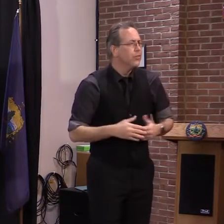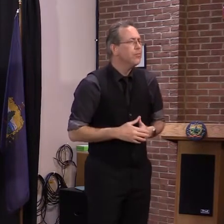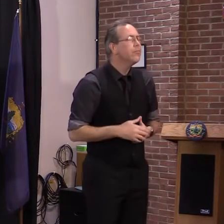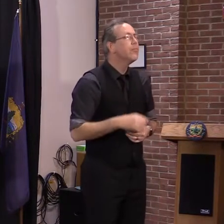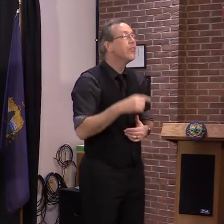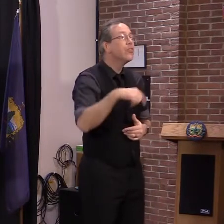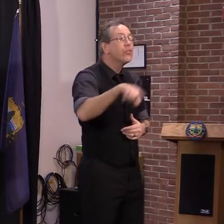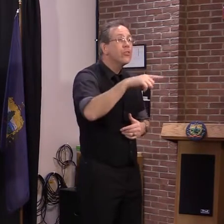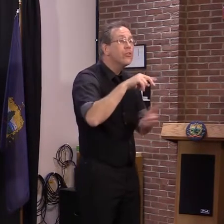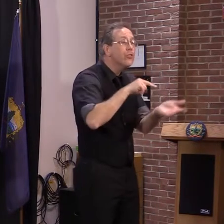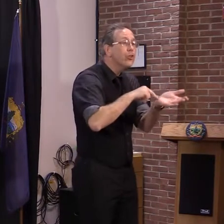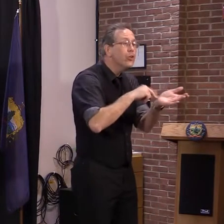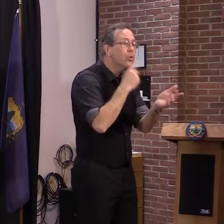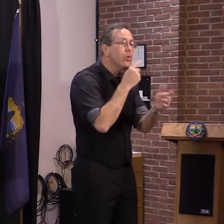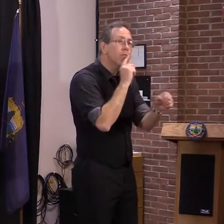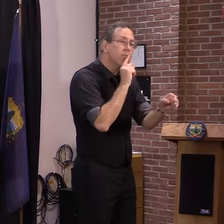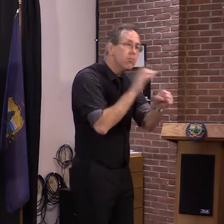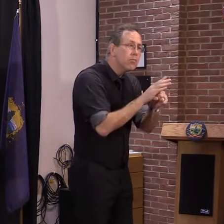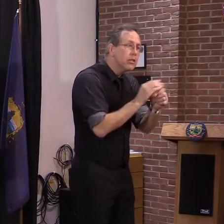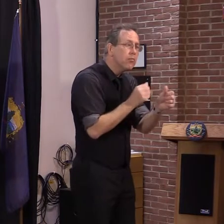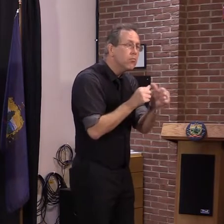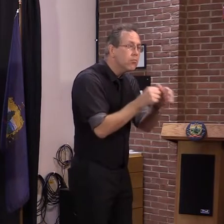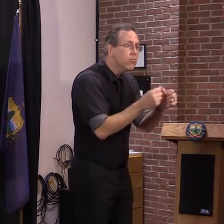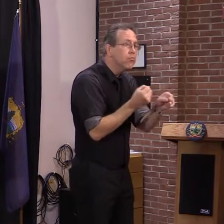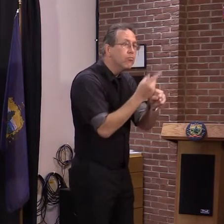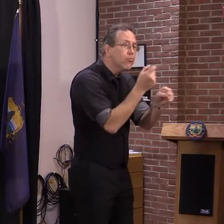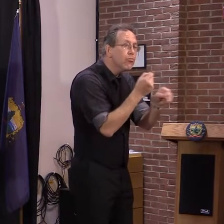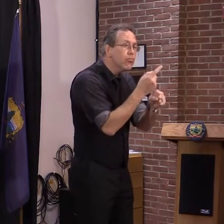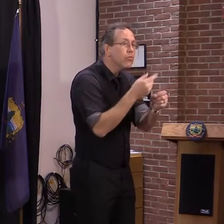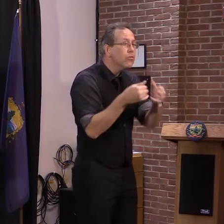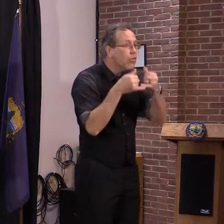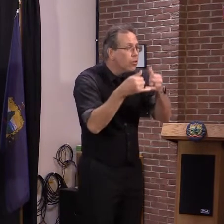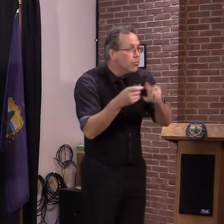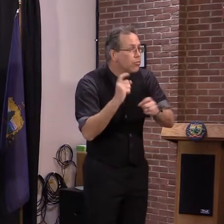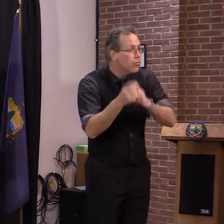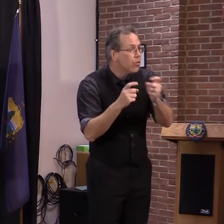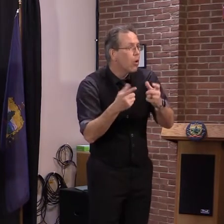for every year of the scholarships that they receive.